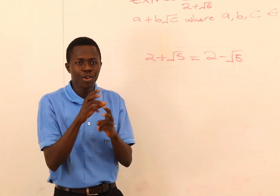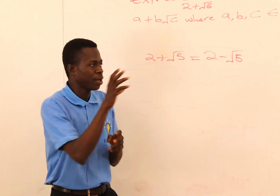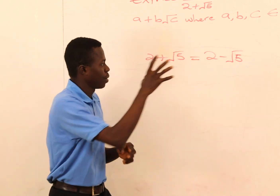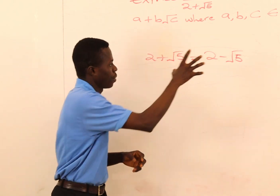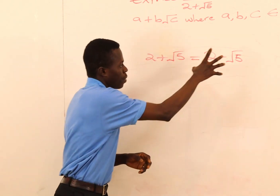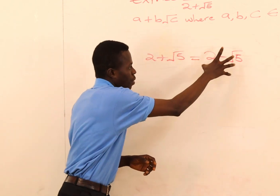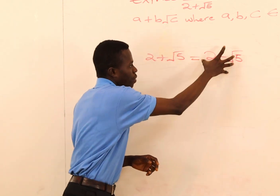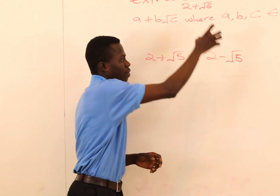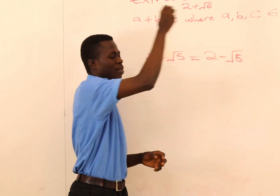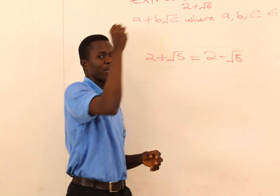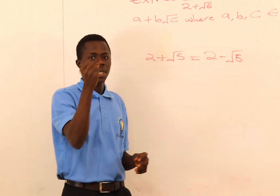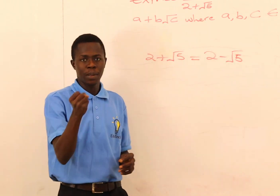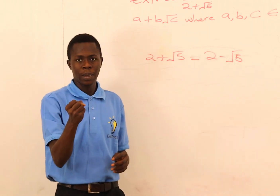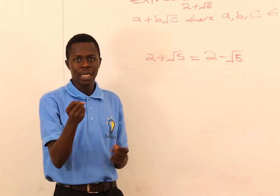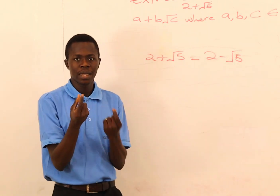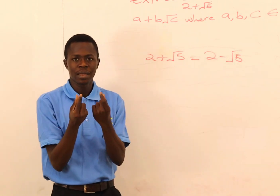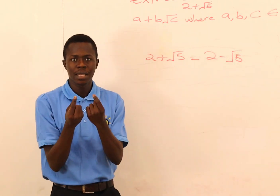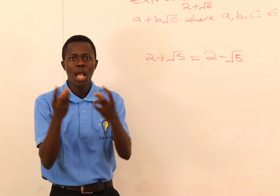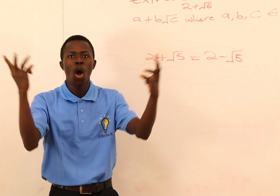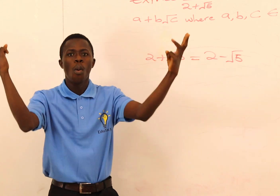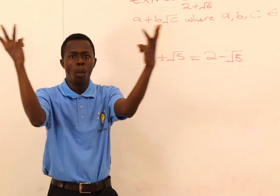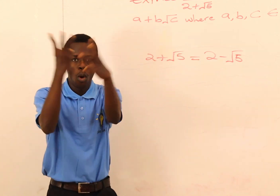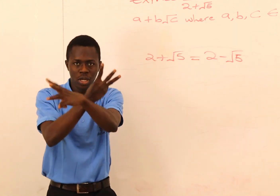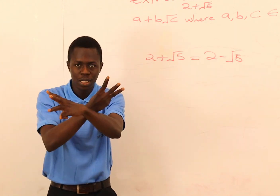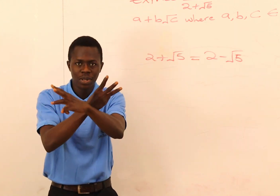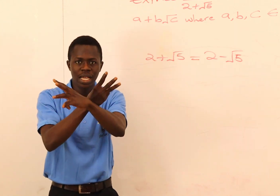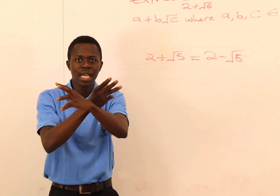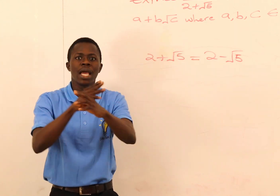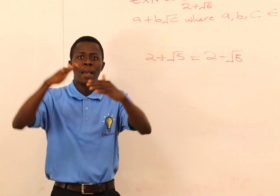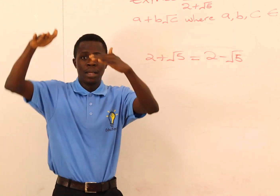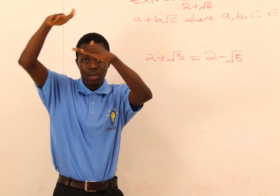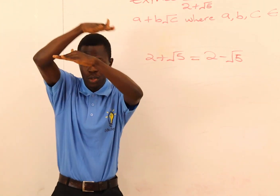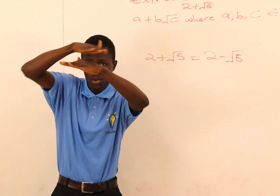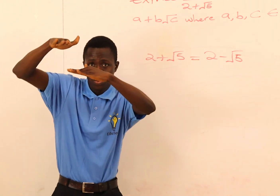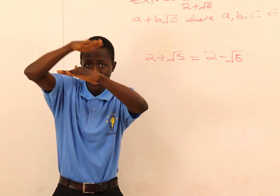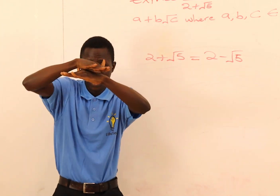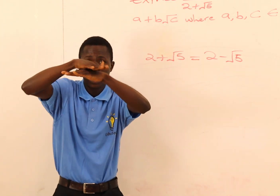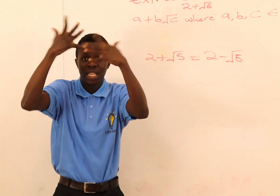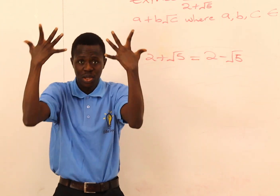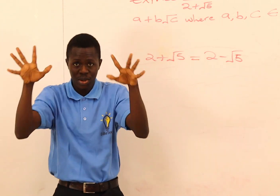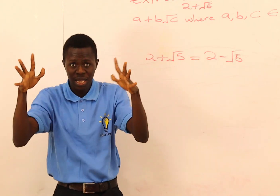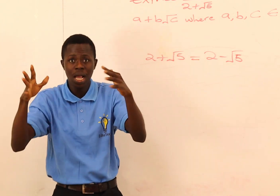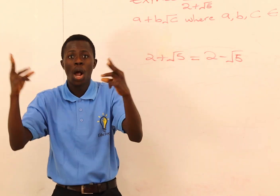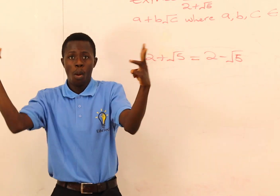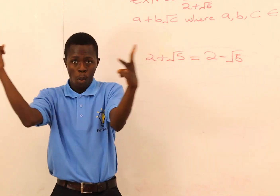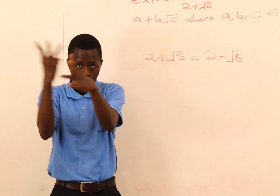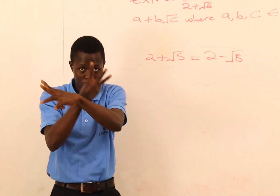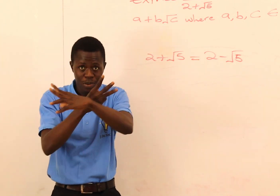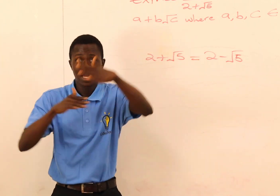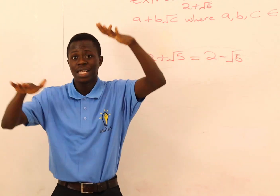focus on what we are having. 2 minus square root of 5. What do? We multiply